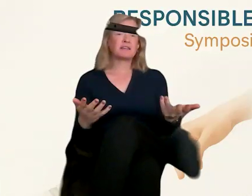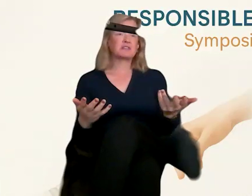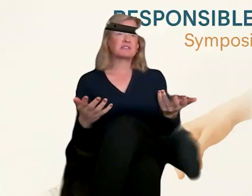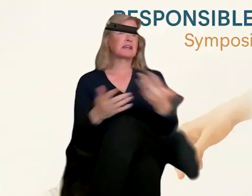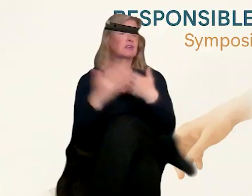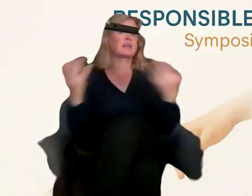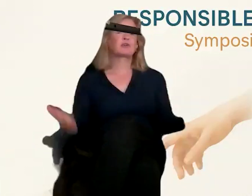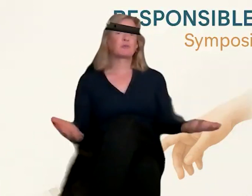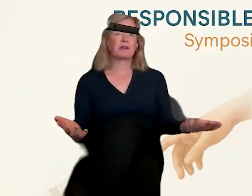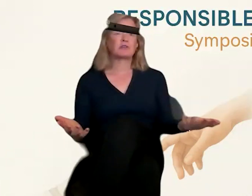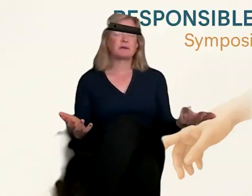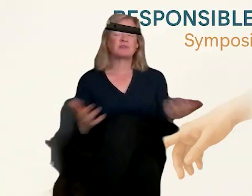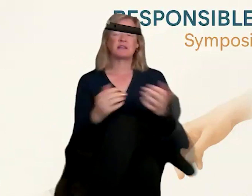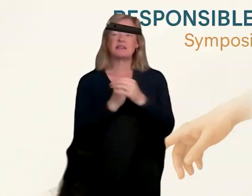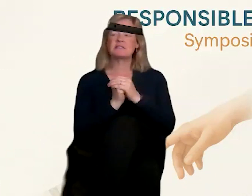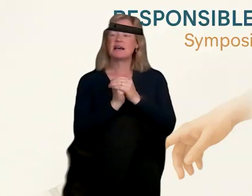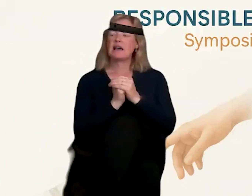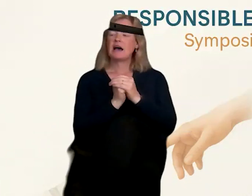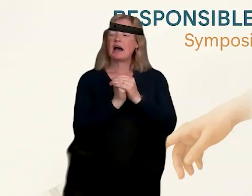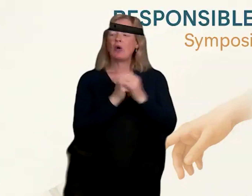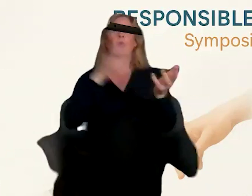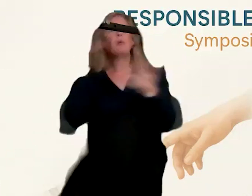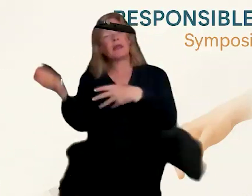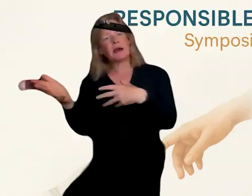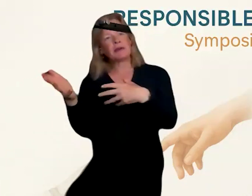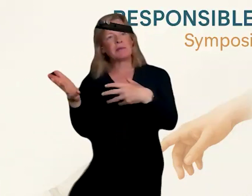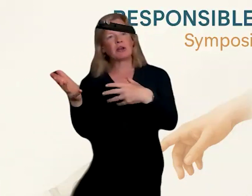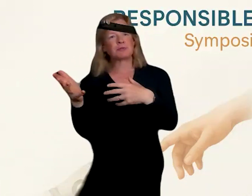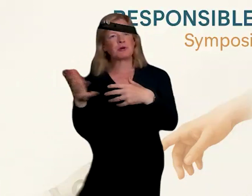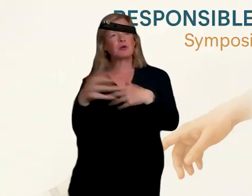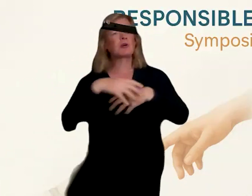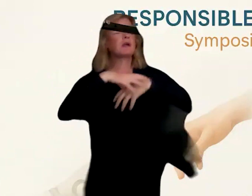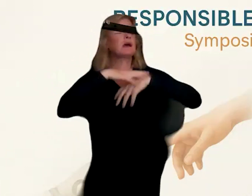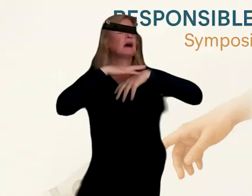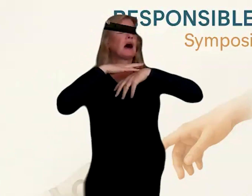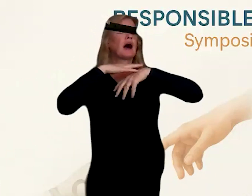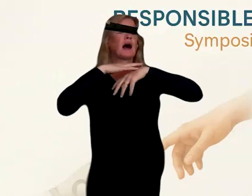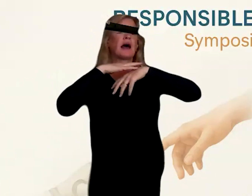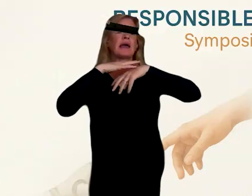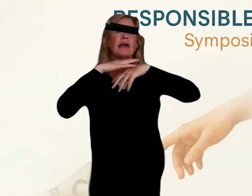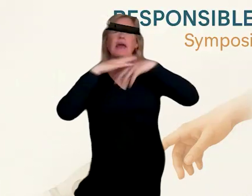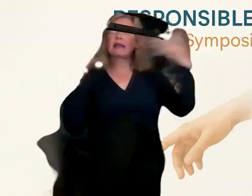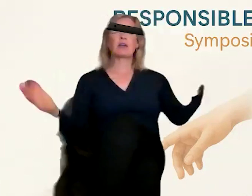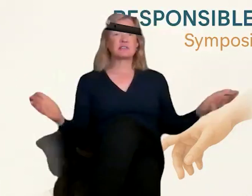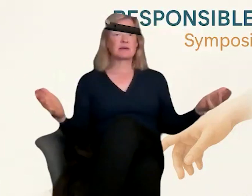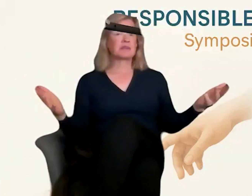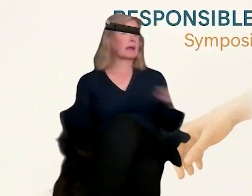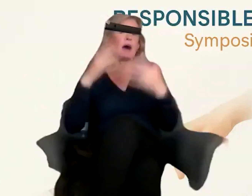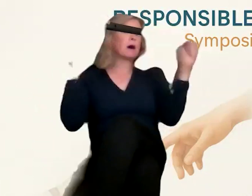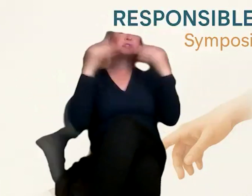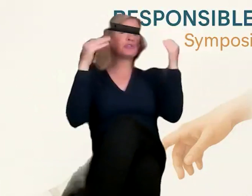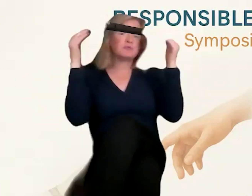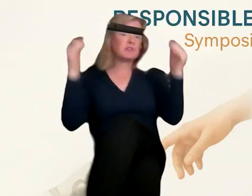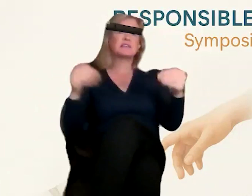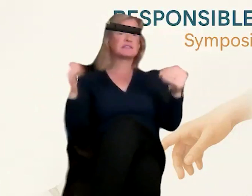lot of self-interest here, a lot of careers built on this. When I became an entrepreneur, I encountered the same